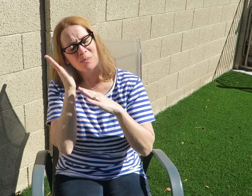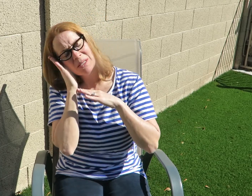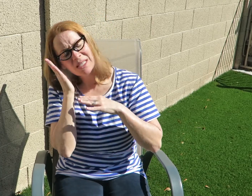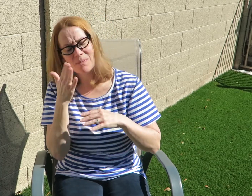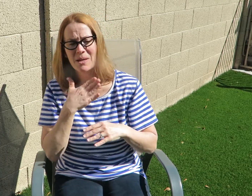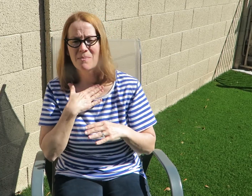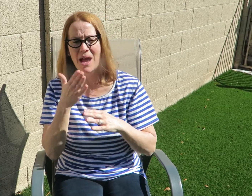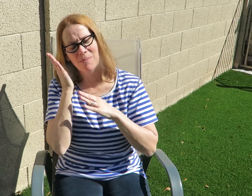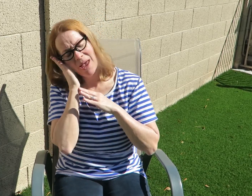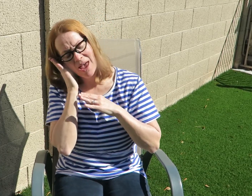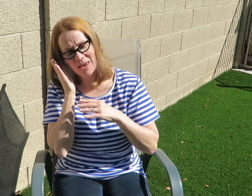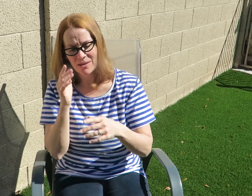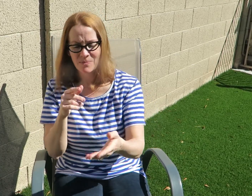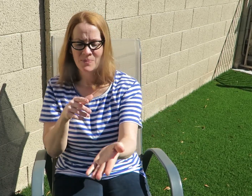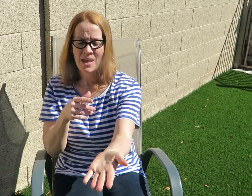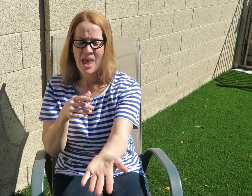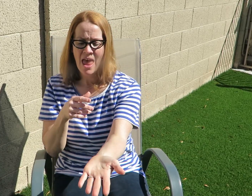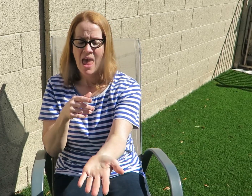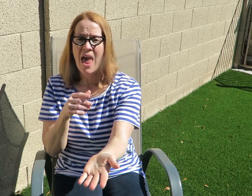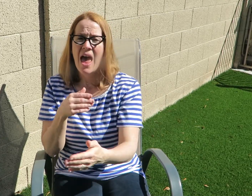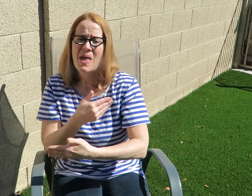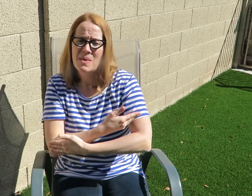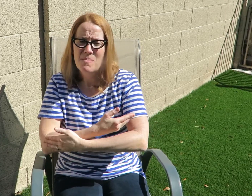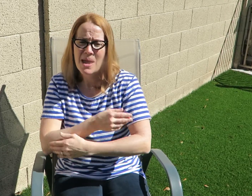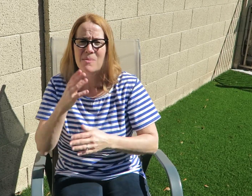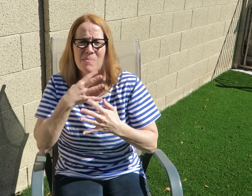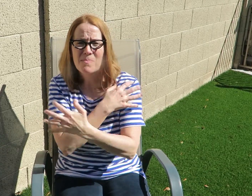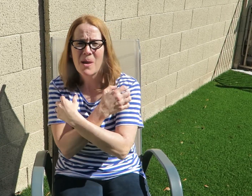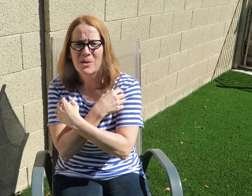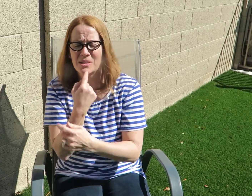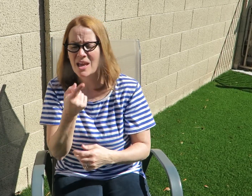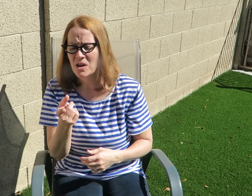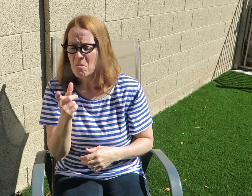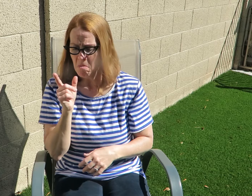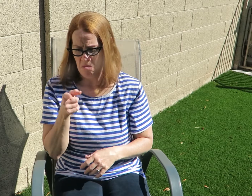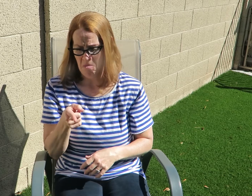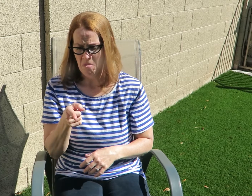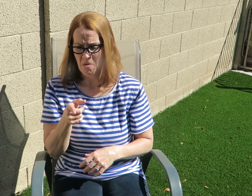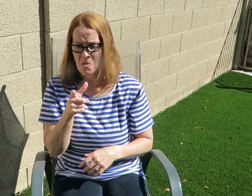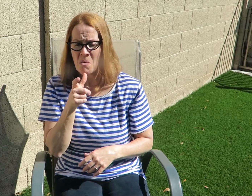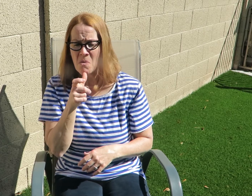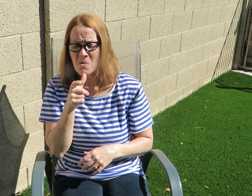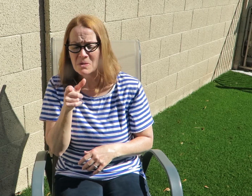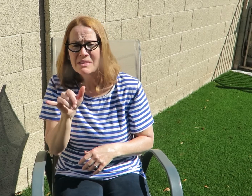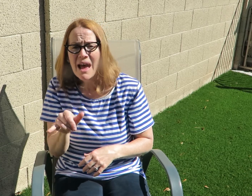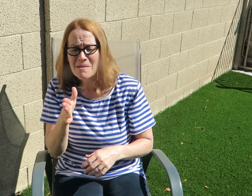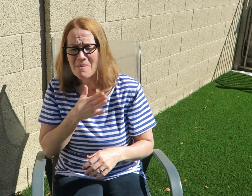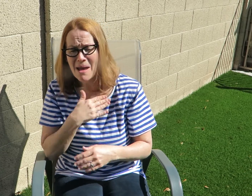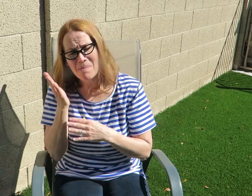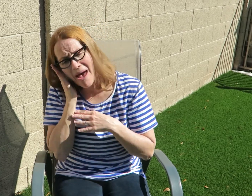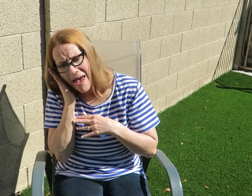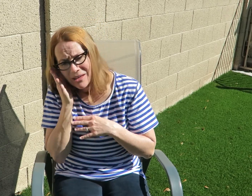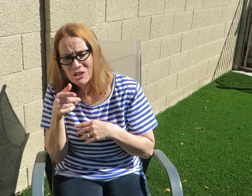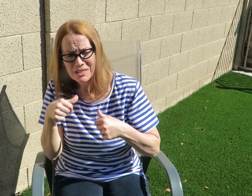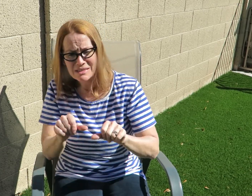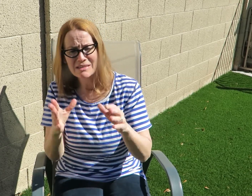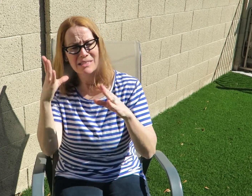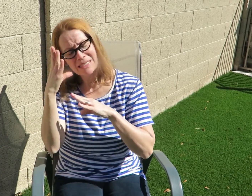been sleeping in my bed? And the baby bear said, who's that in my bed? She's still